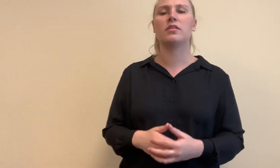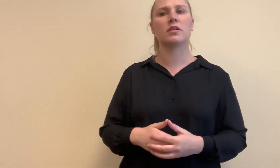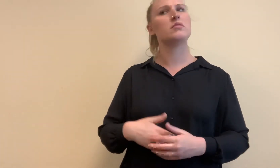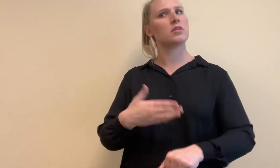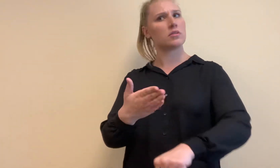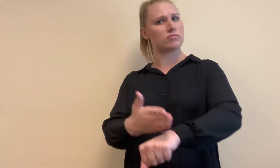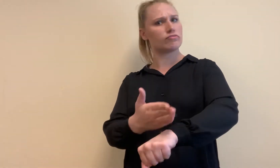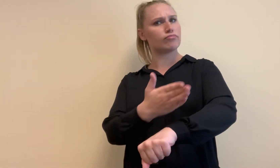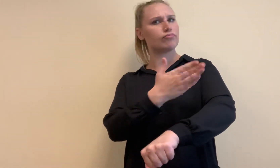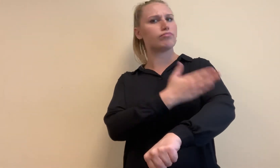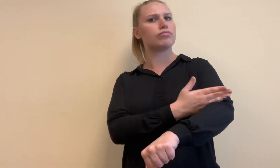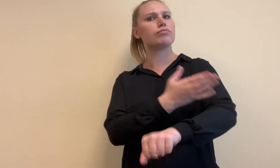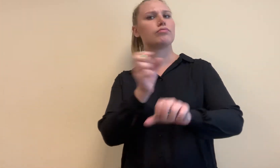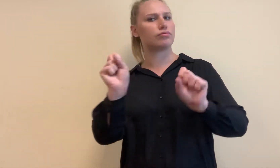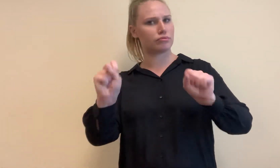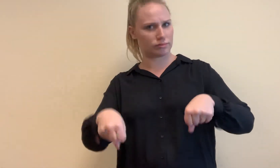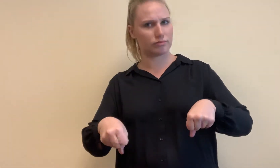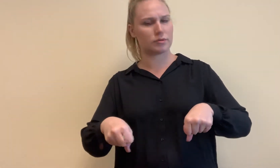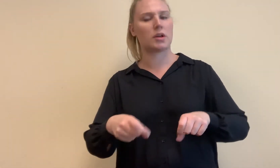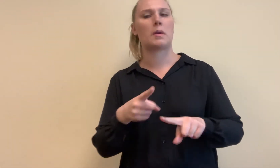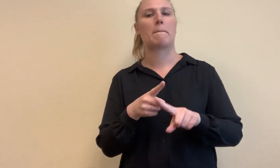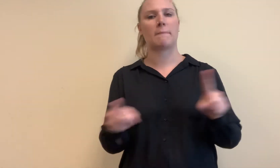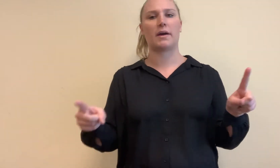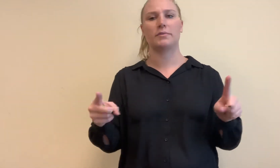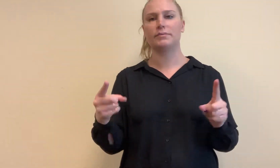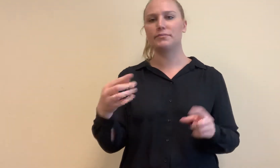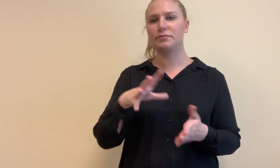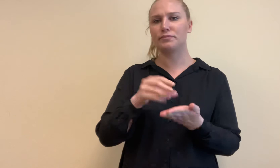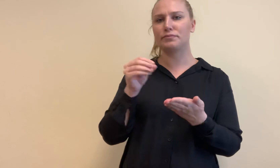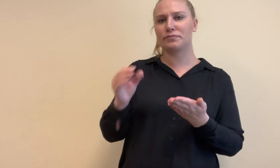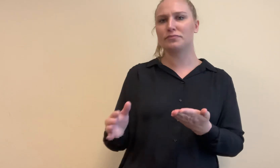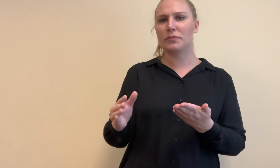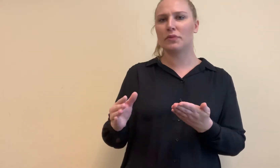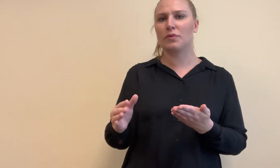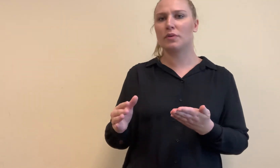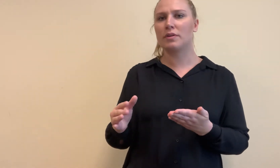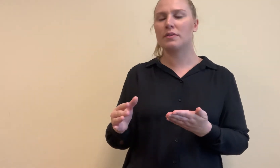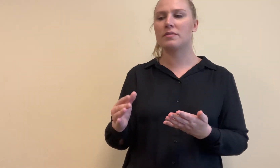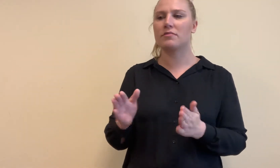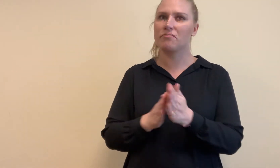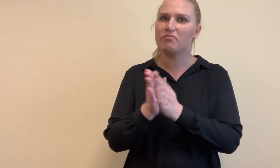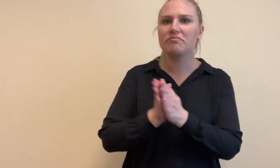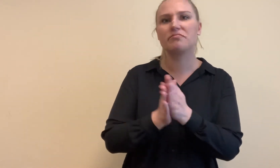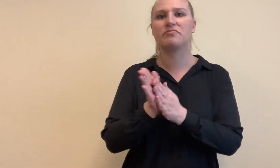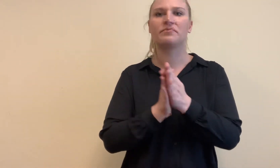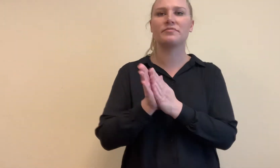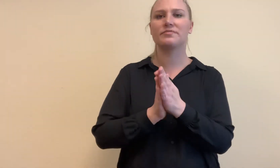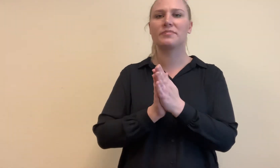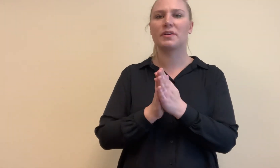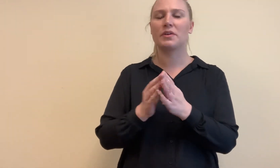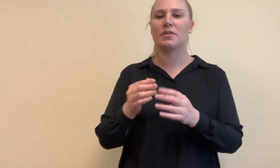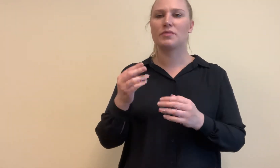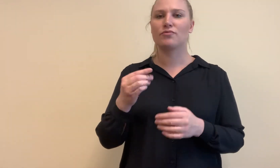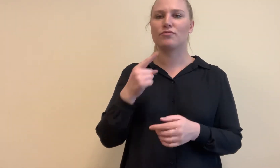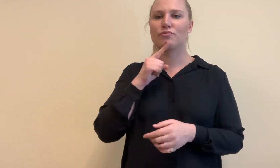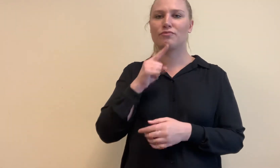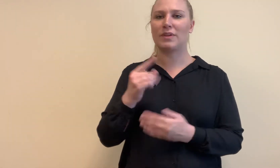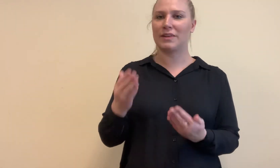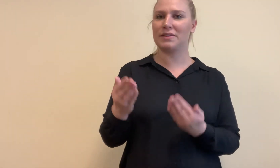do, the passion of the students still actually gives us hope. So I think that's a good news story. So thank you all for coming